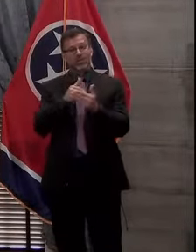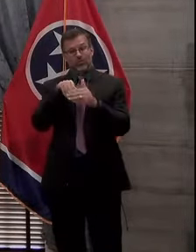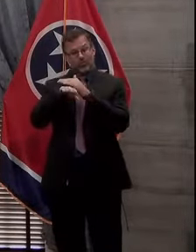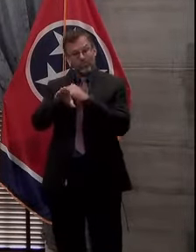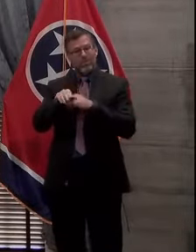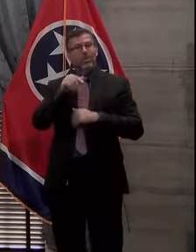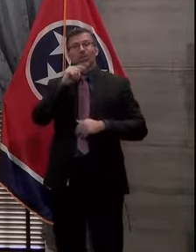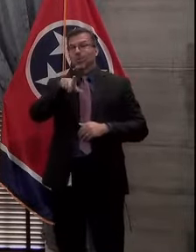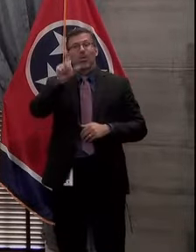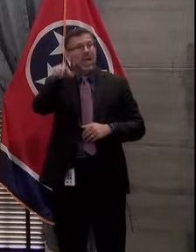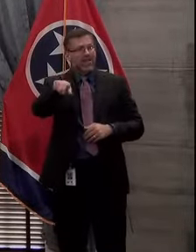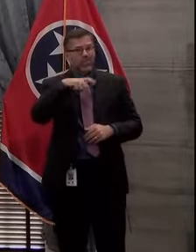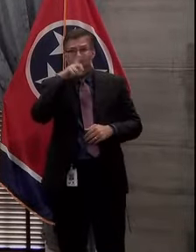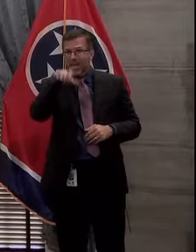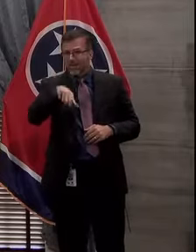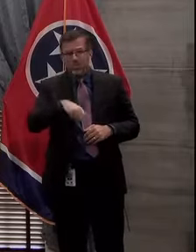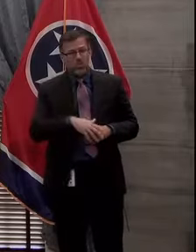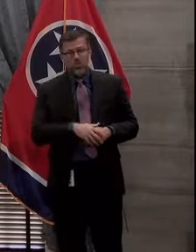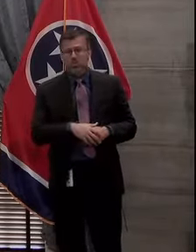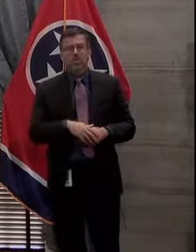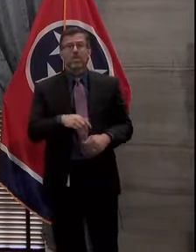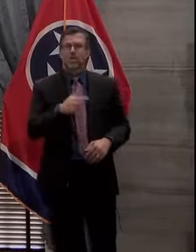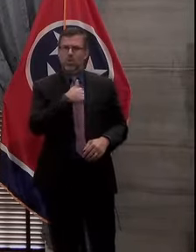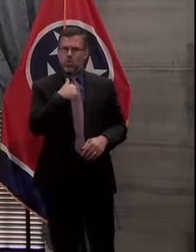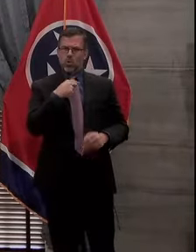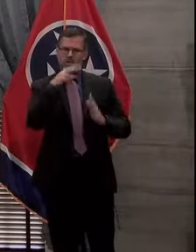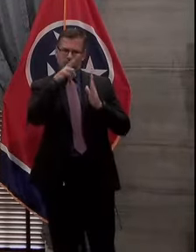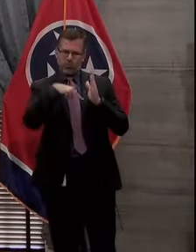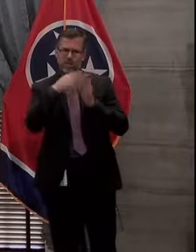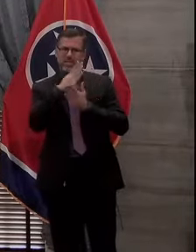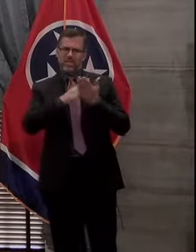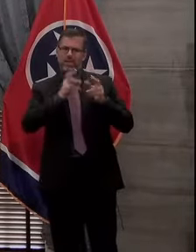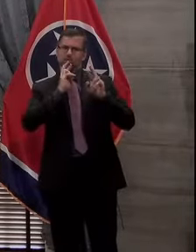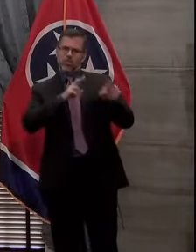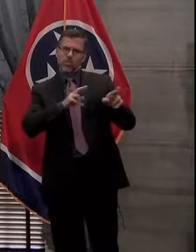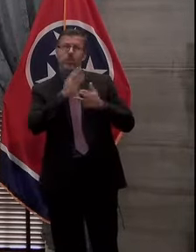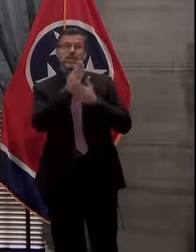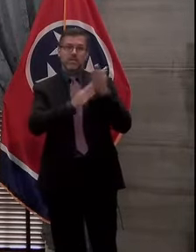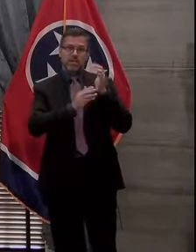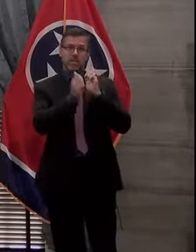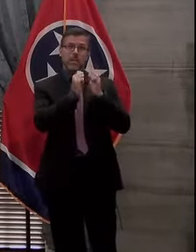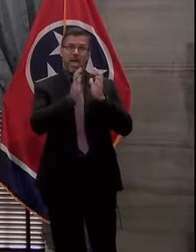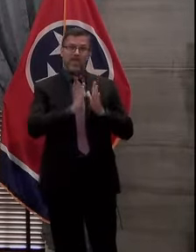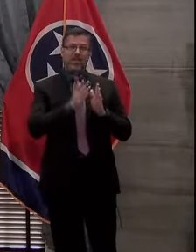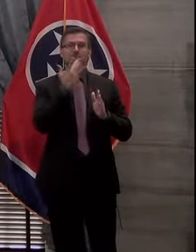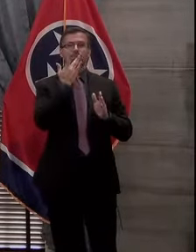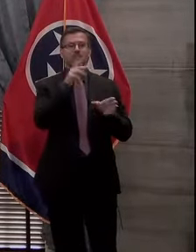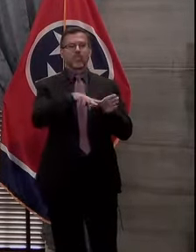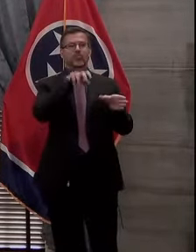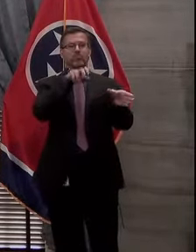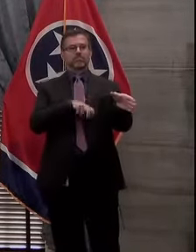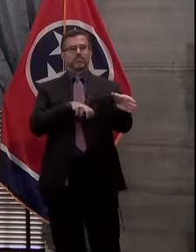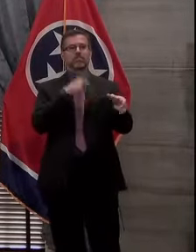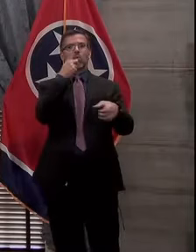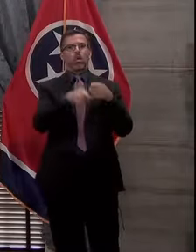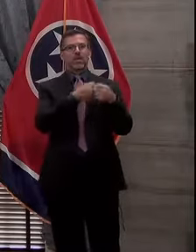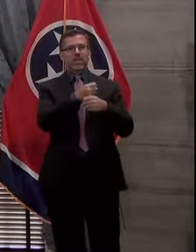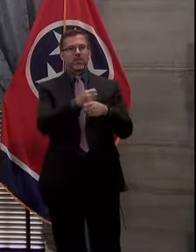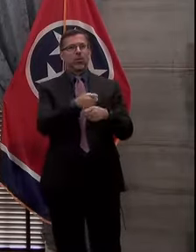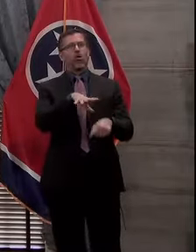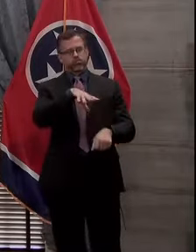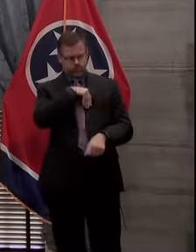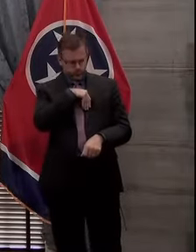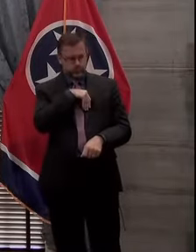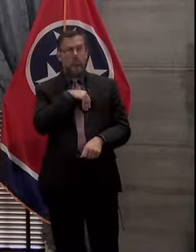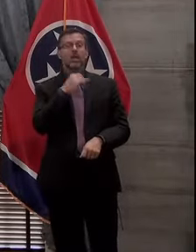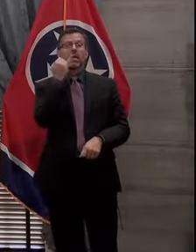you don't have to do it. And I think we've seen some reports lately of some athletes opting out for a season, and that's perfectly acceptable as well